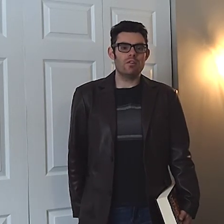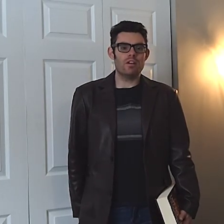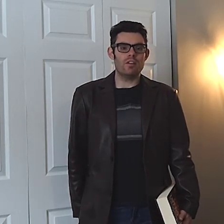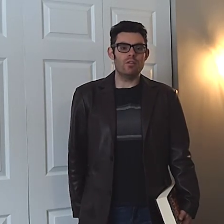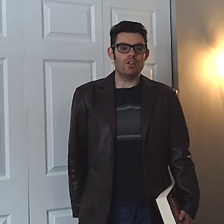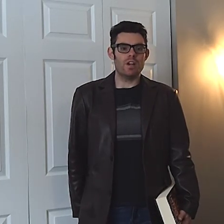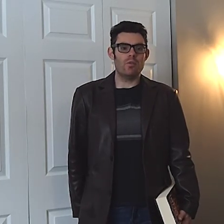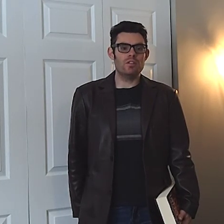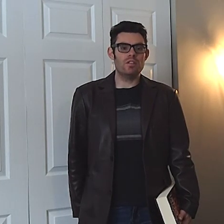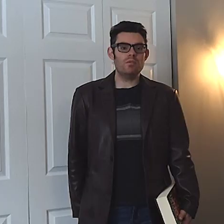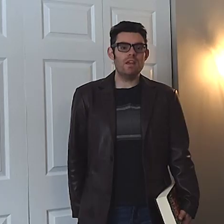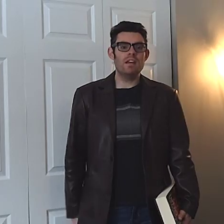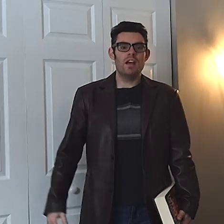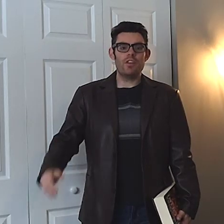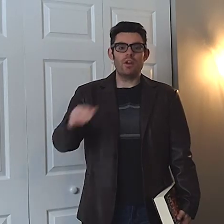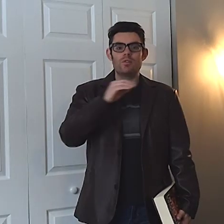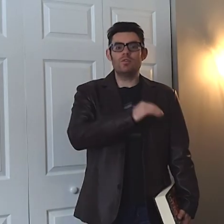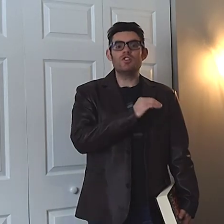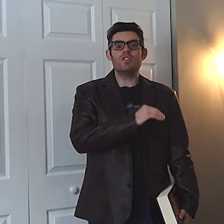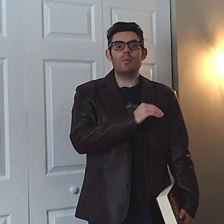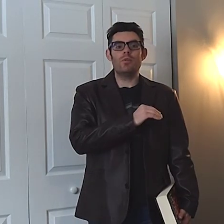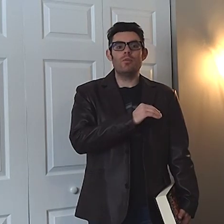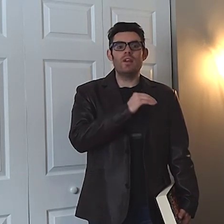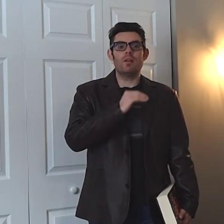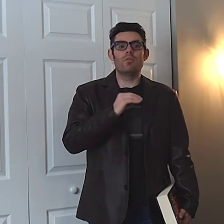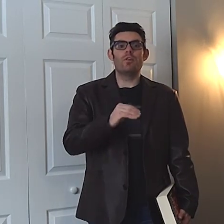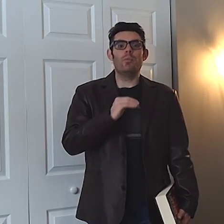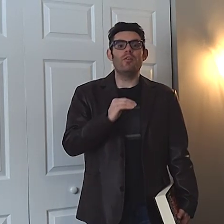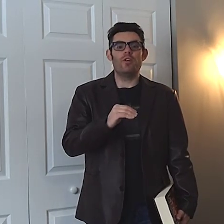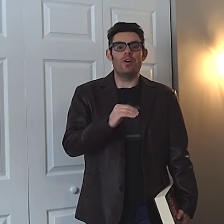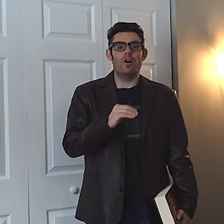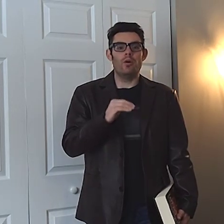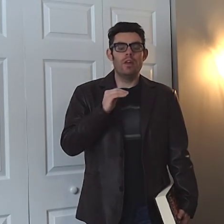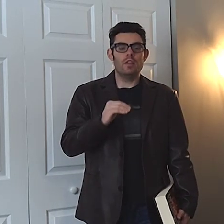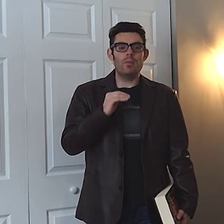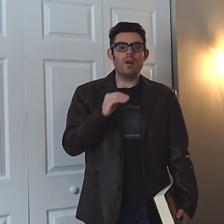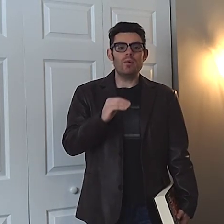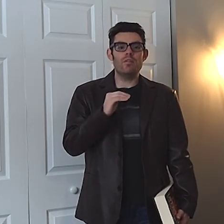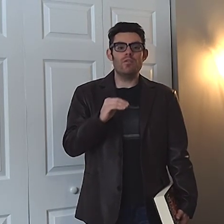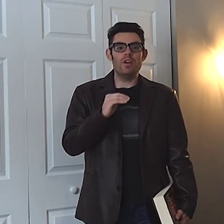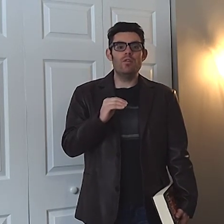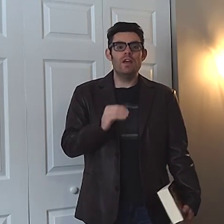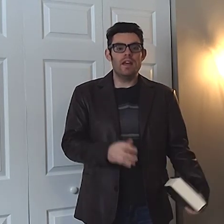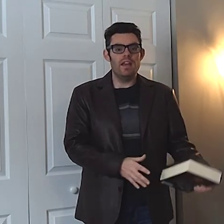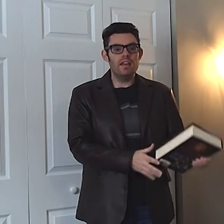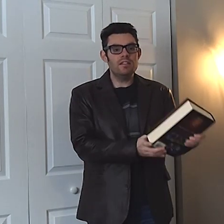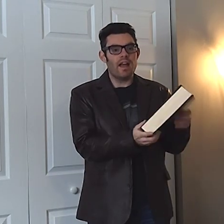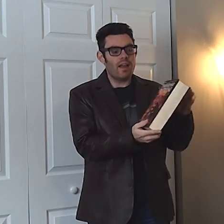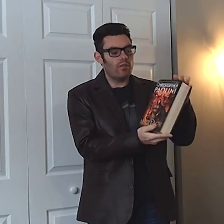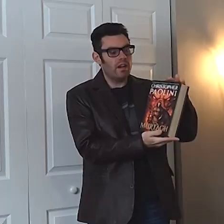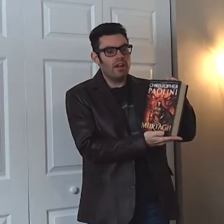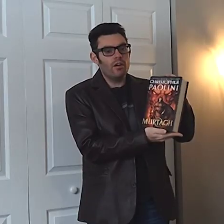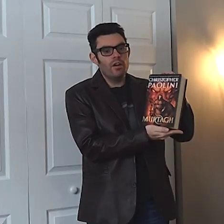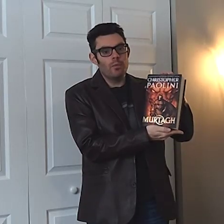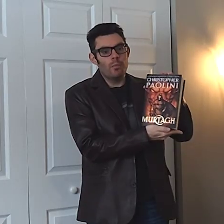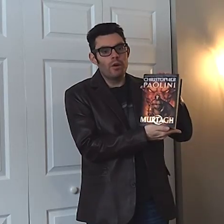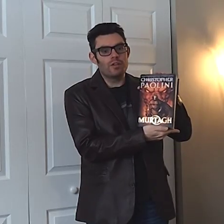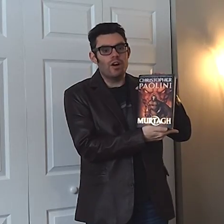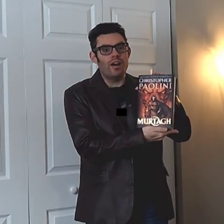right into it, shall we? So this week, I thought I would switch things up a little bit and review a book for you all. And the book I'm going to review is, I have it right here, Murtaugh.